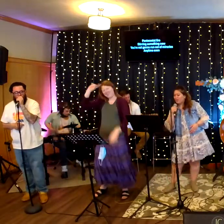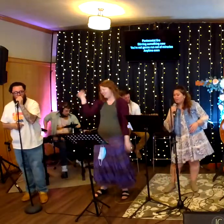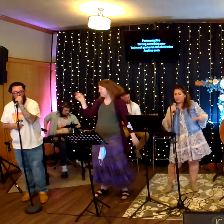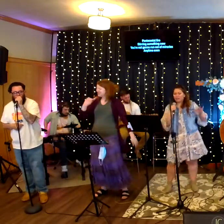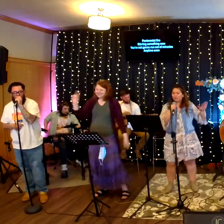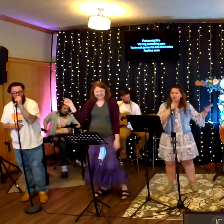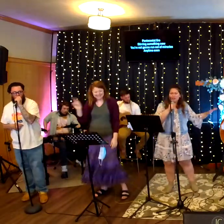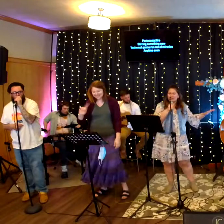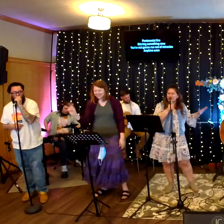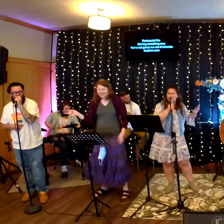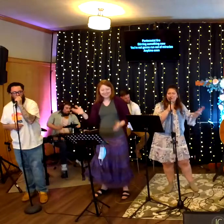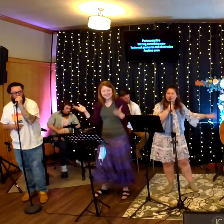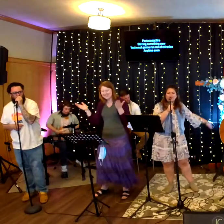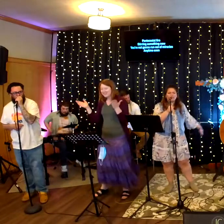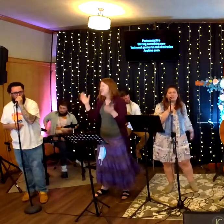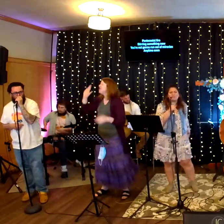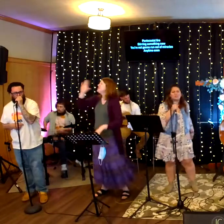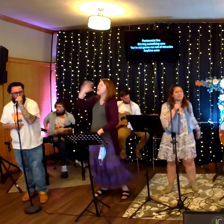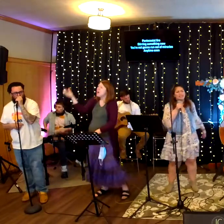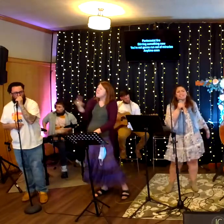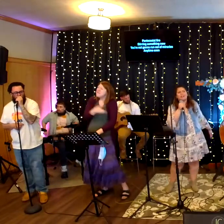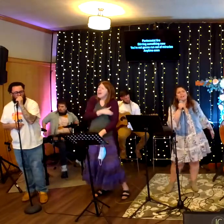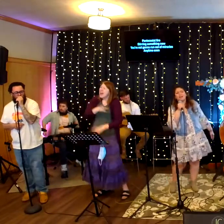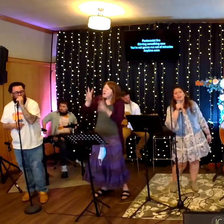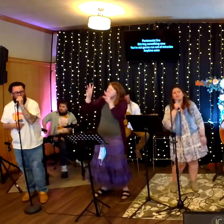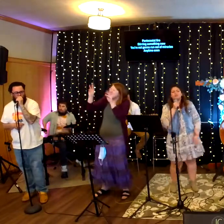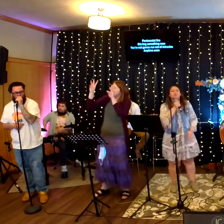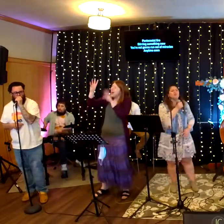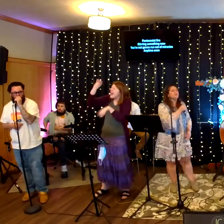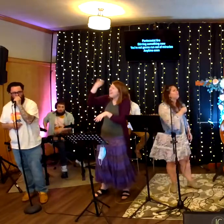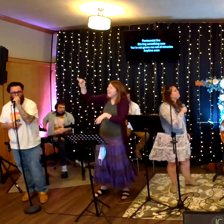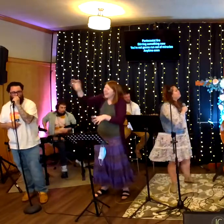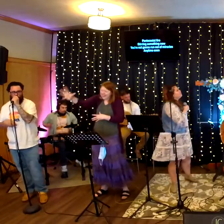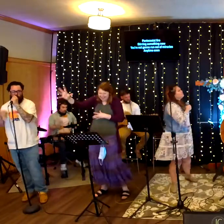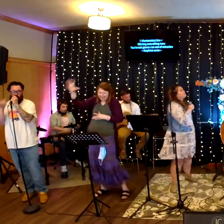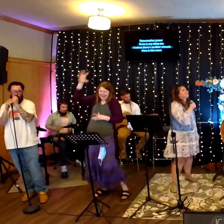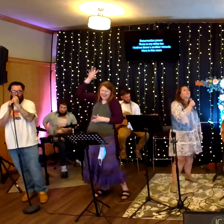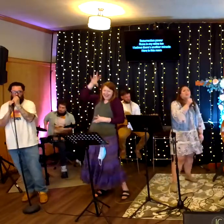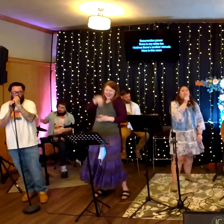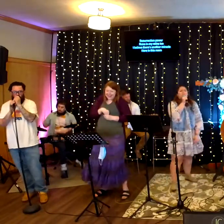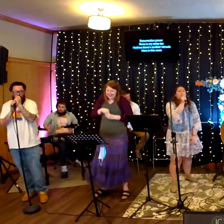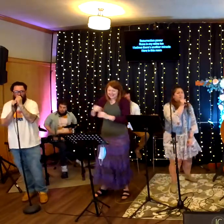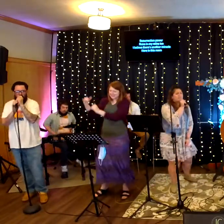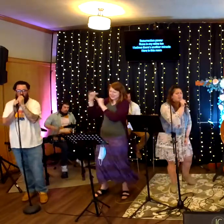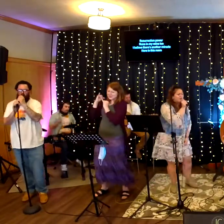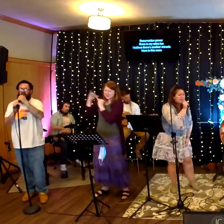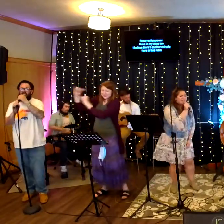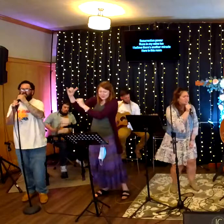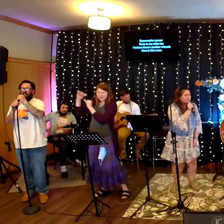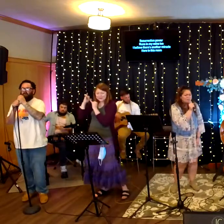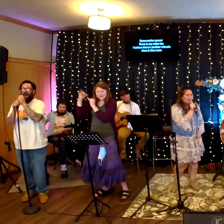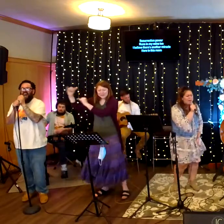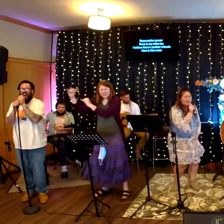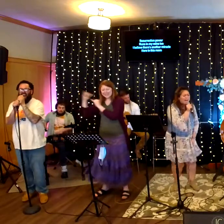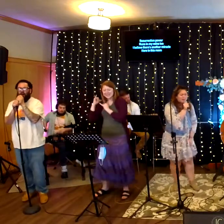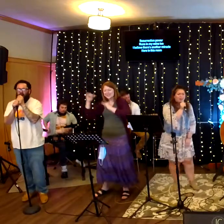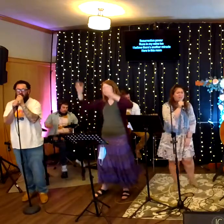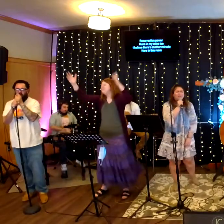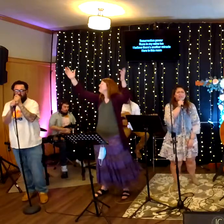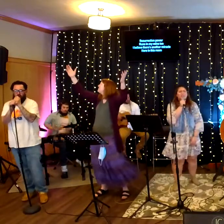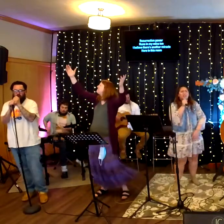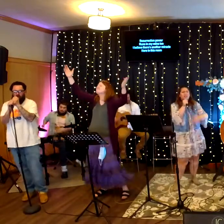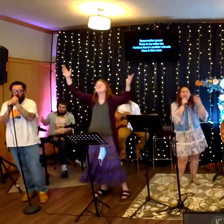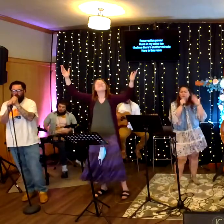You're not gonna run out of miracles anytime soon. Yeah, resurrection